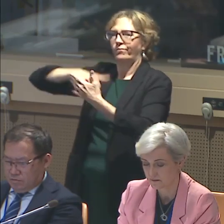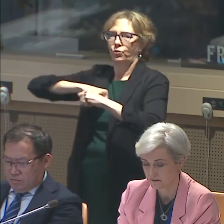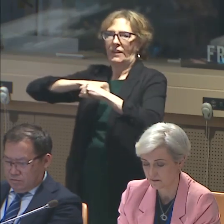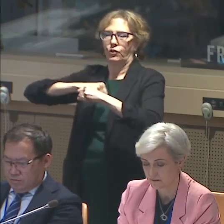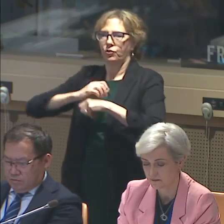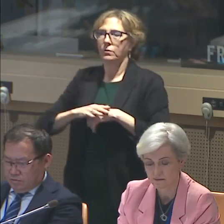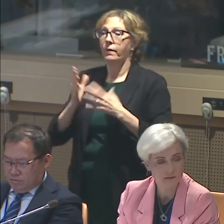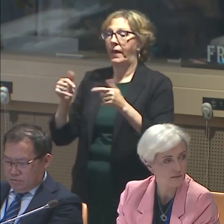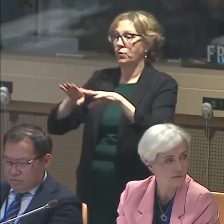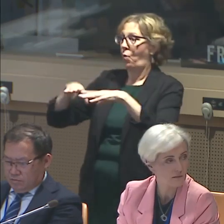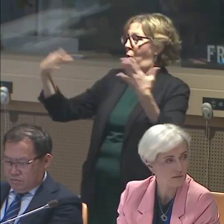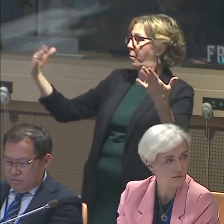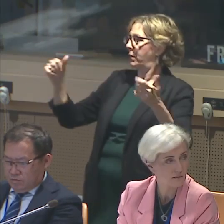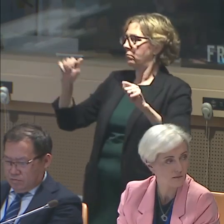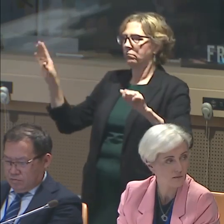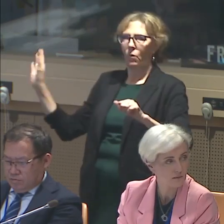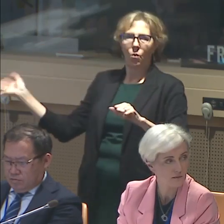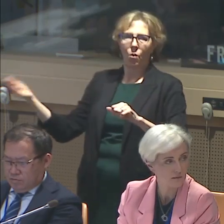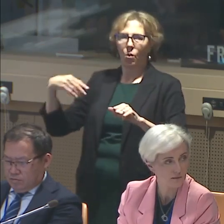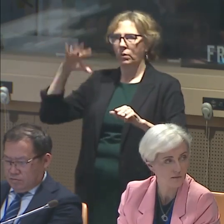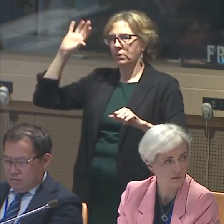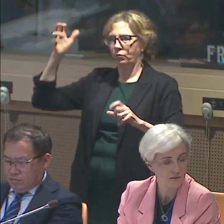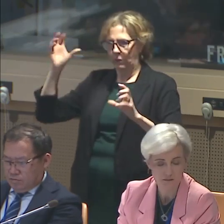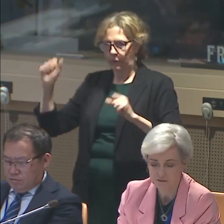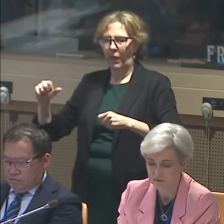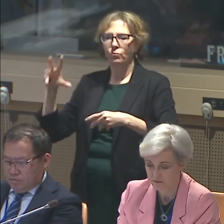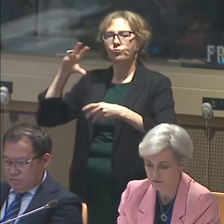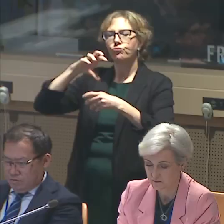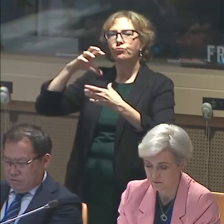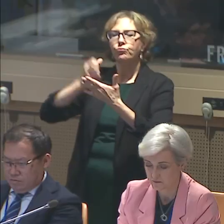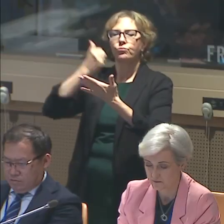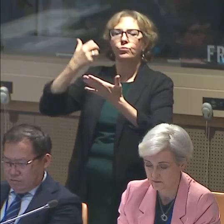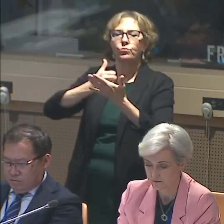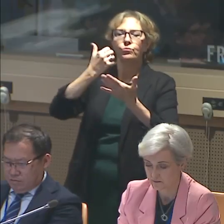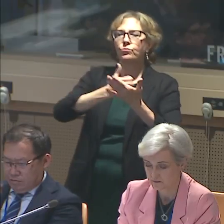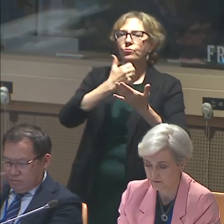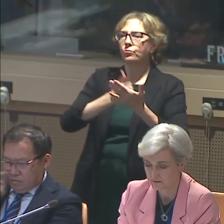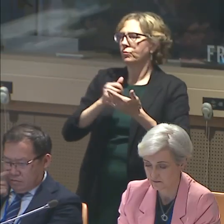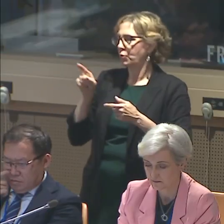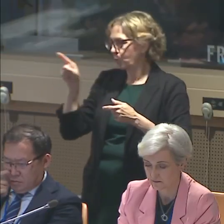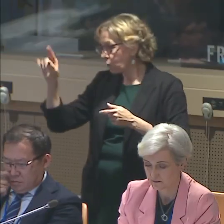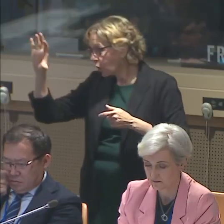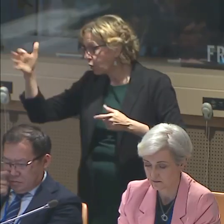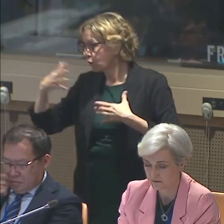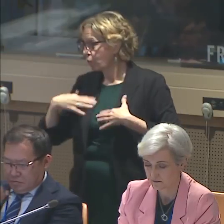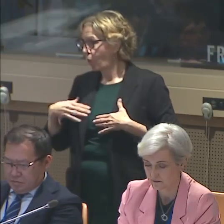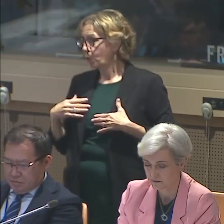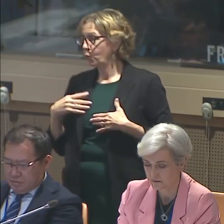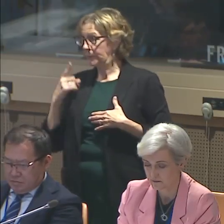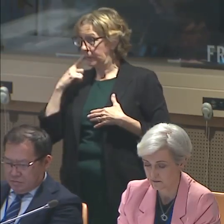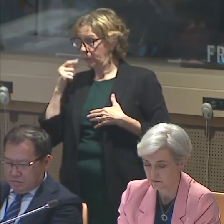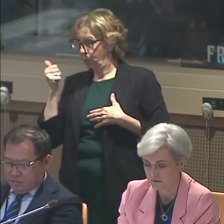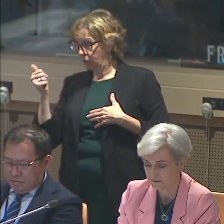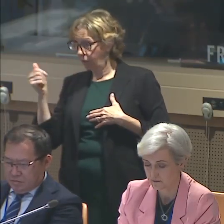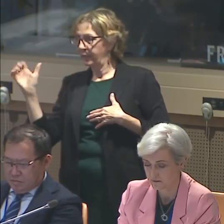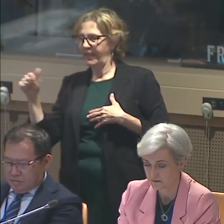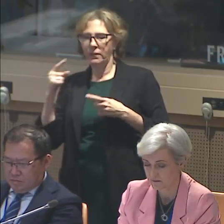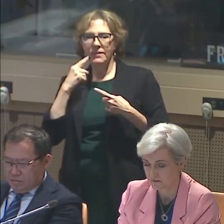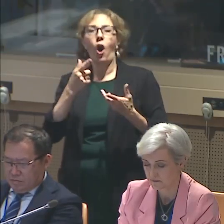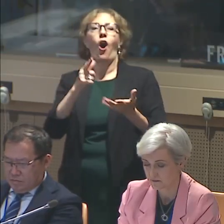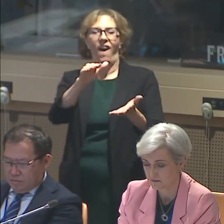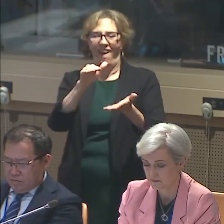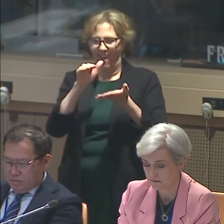source, so that countries have a base to start and don't have to start the whole process from a management information